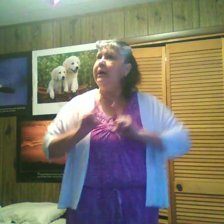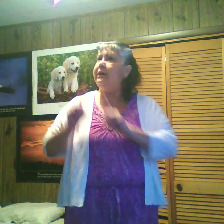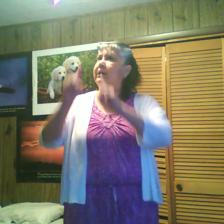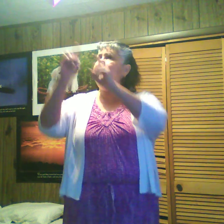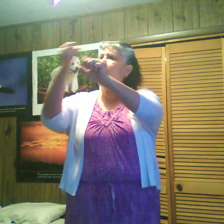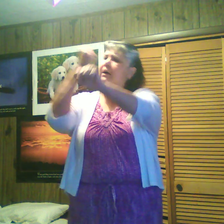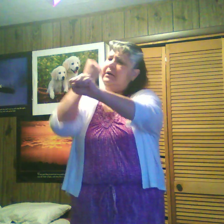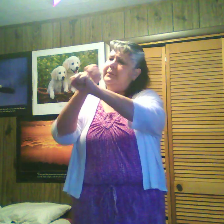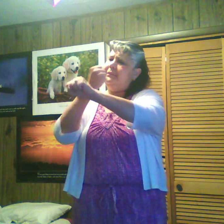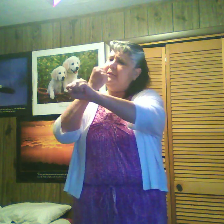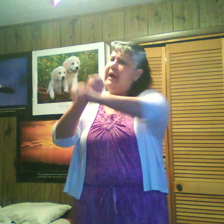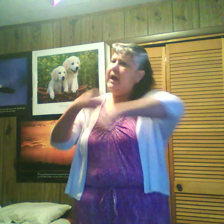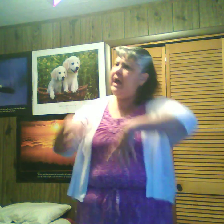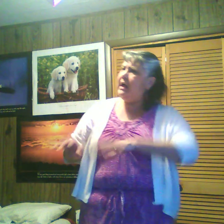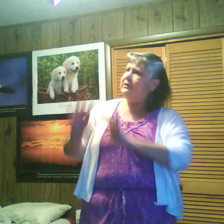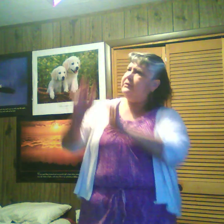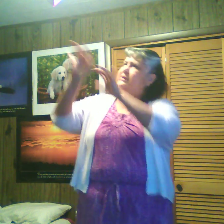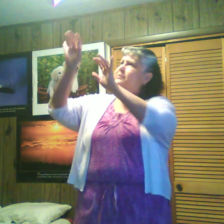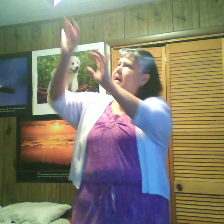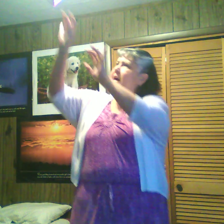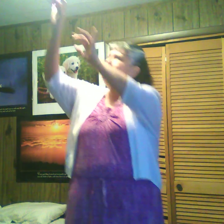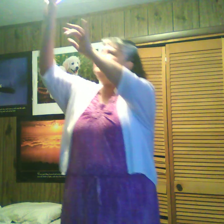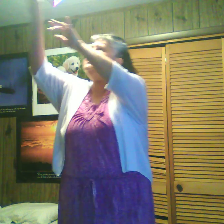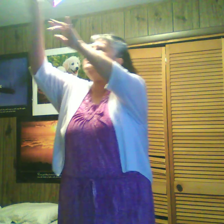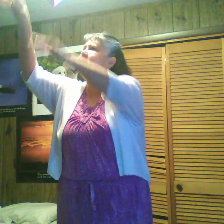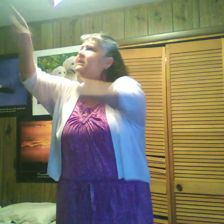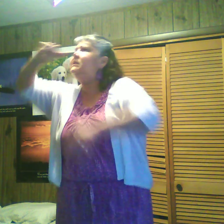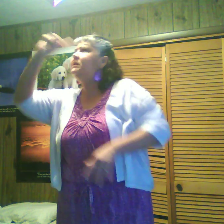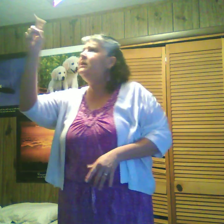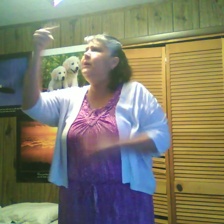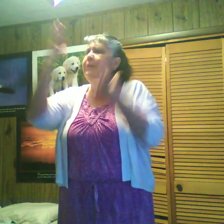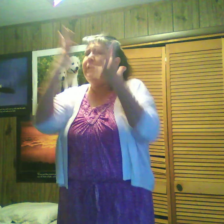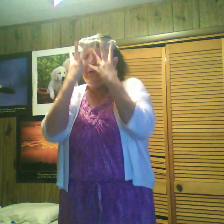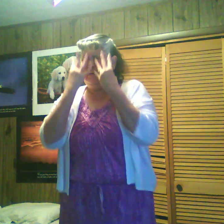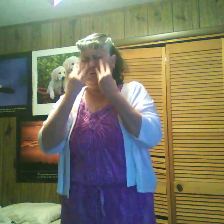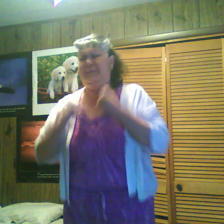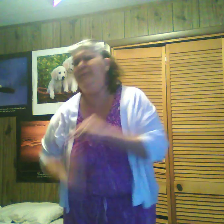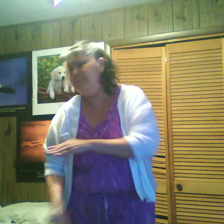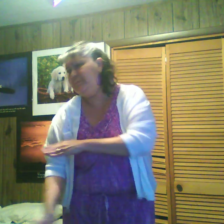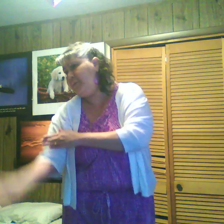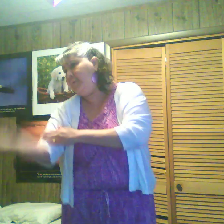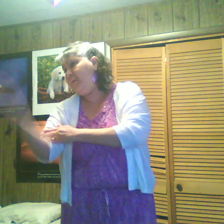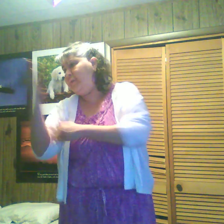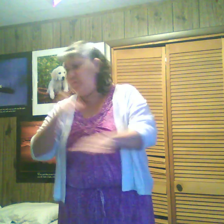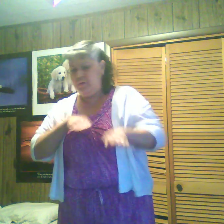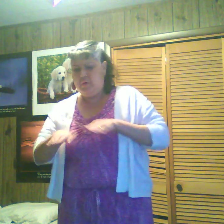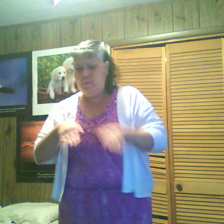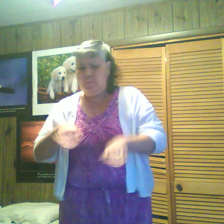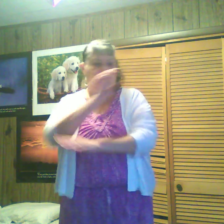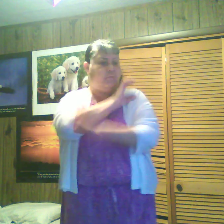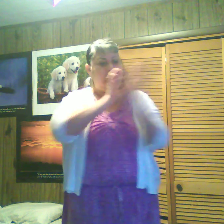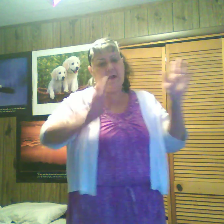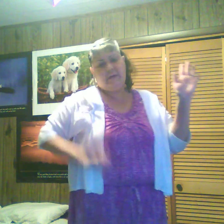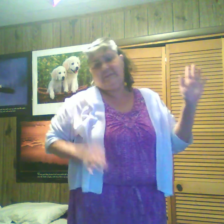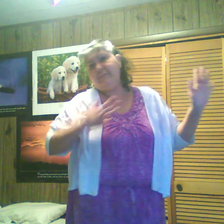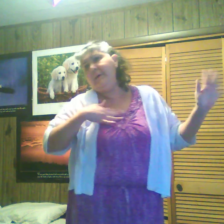The Calvary's mountain, wonderful world, walked Christ